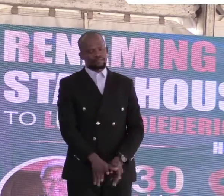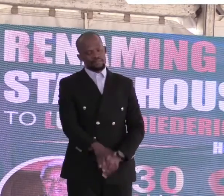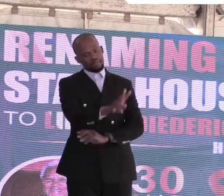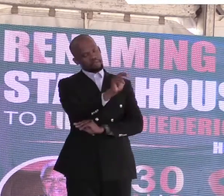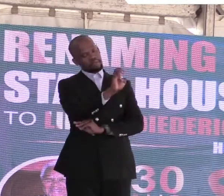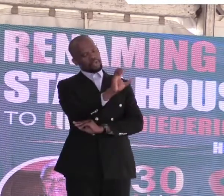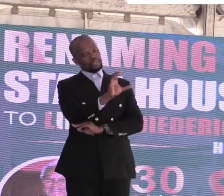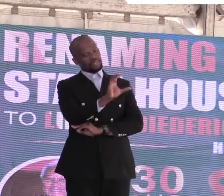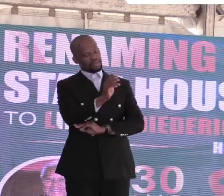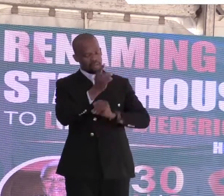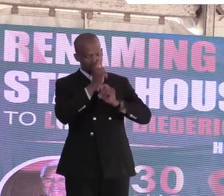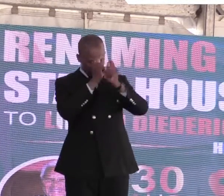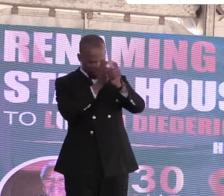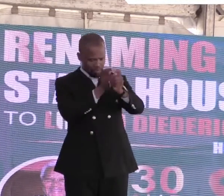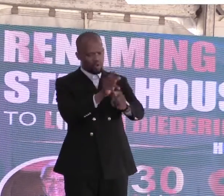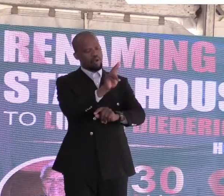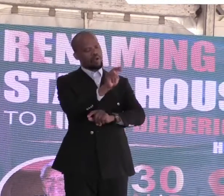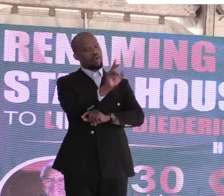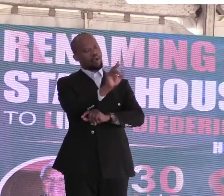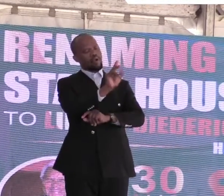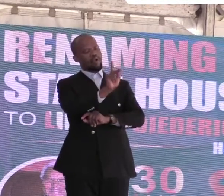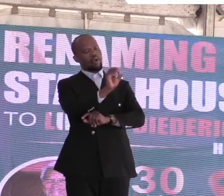MEC or Honorable MEC Nkomonye.